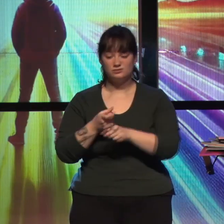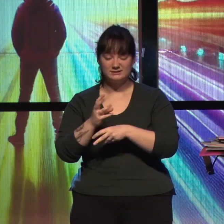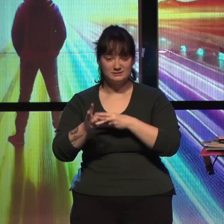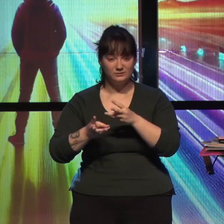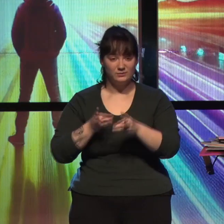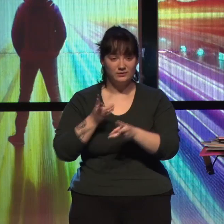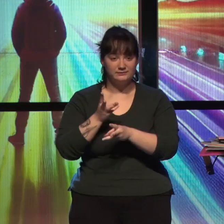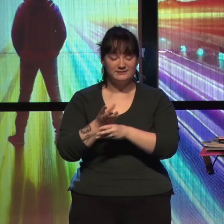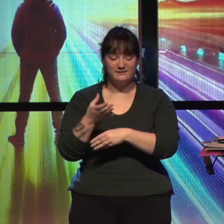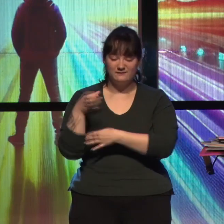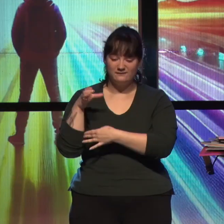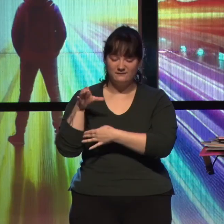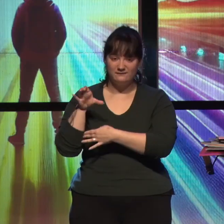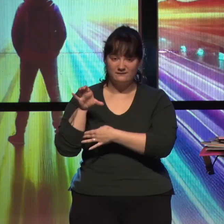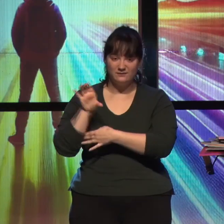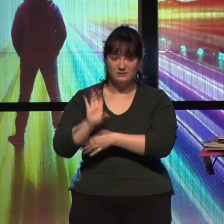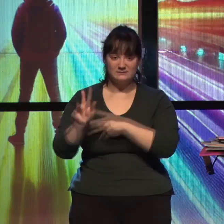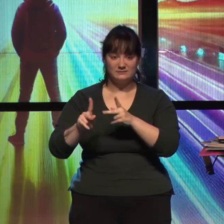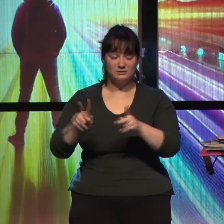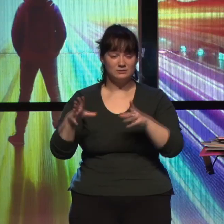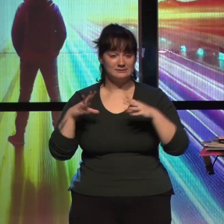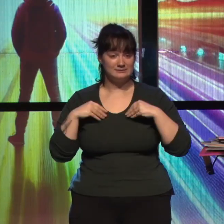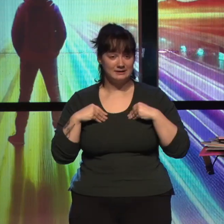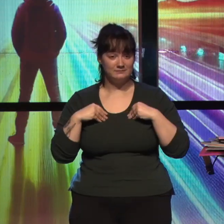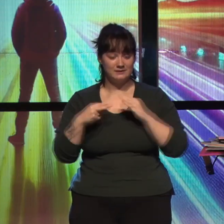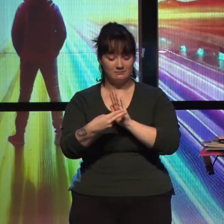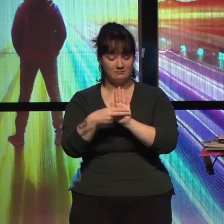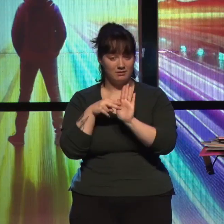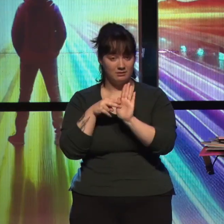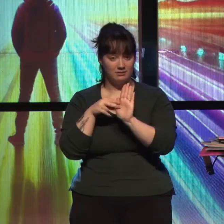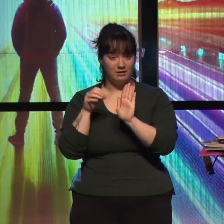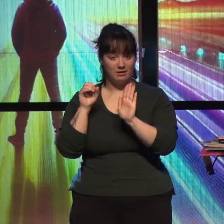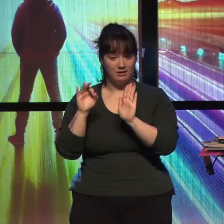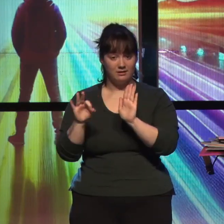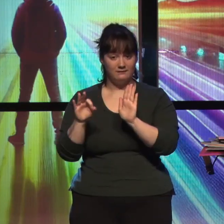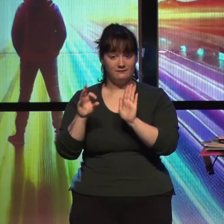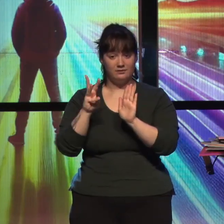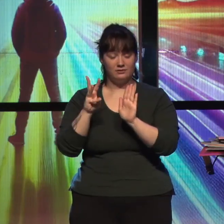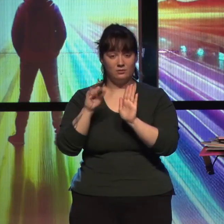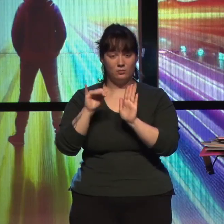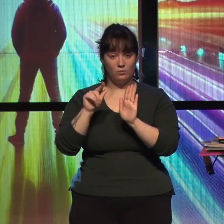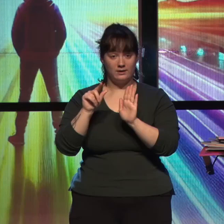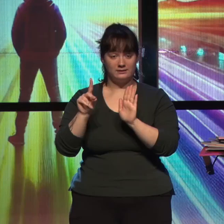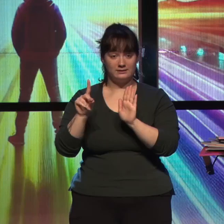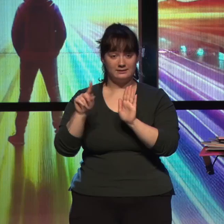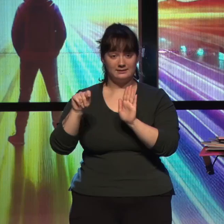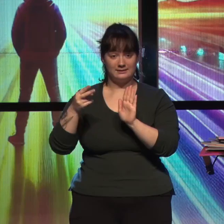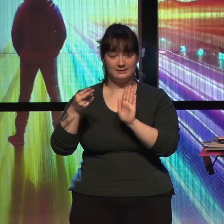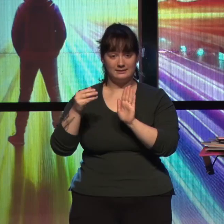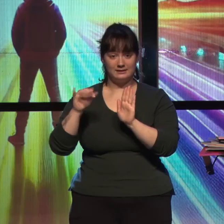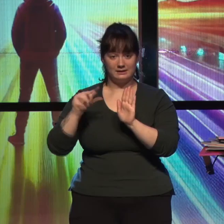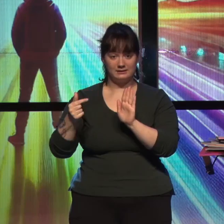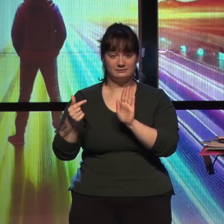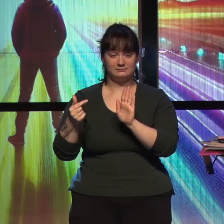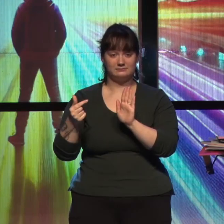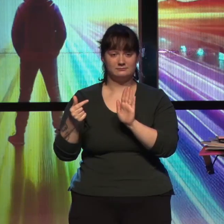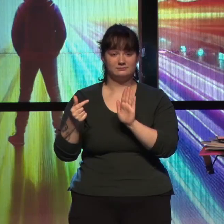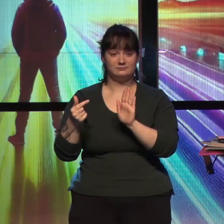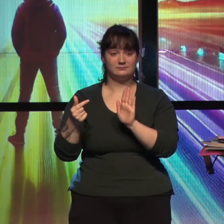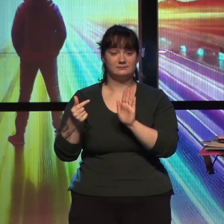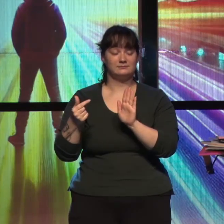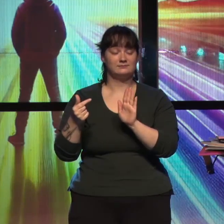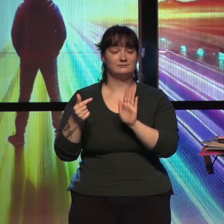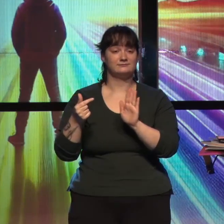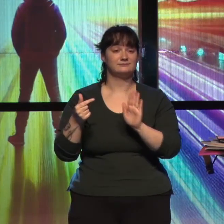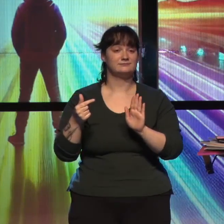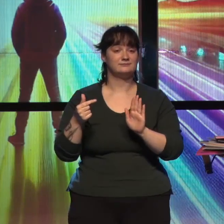human beings to accept the mark of the wild thing, which is what number? Everybody say it out loud. Some of you are so scared you won't even say